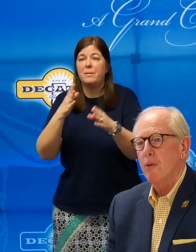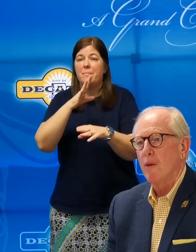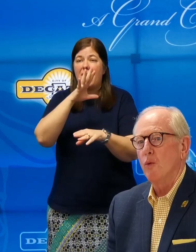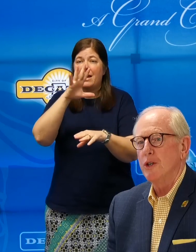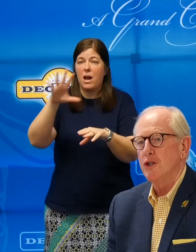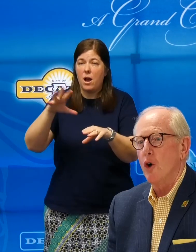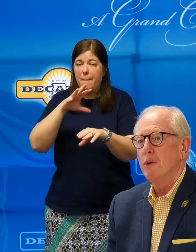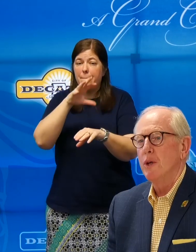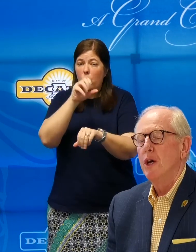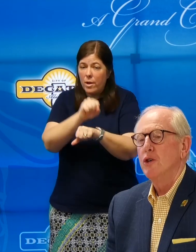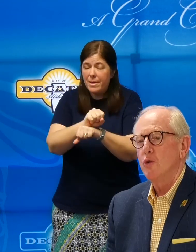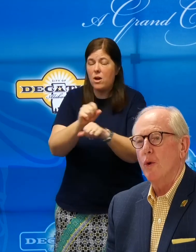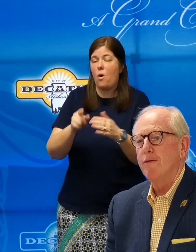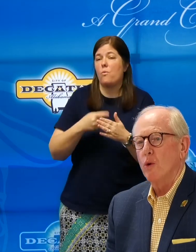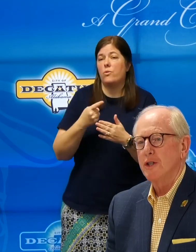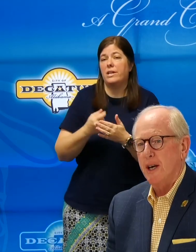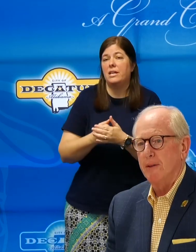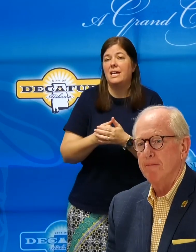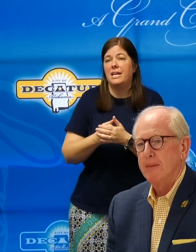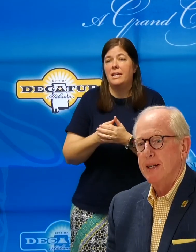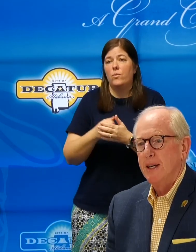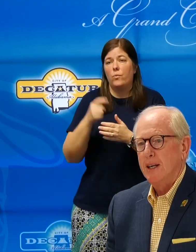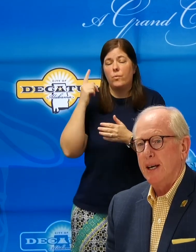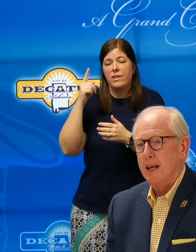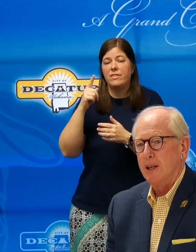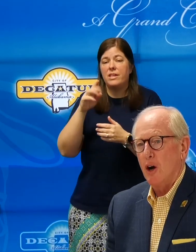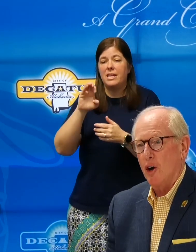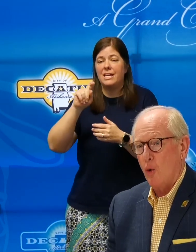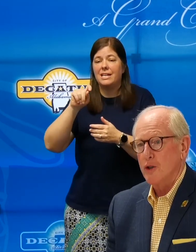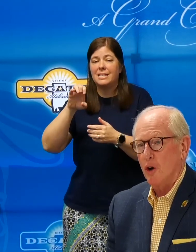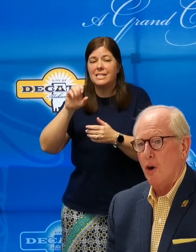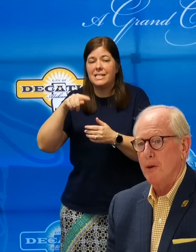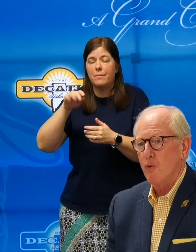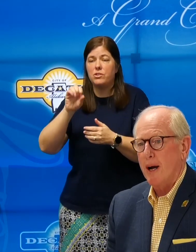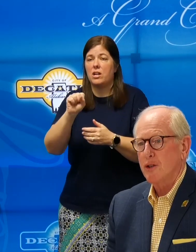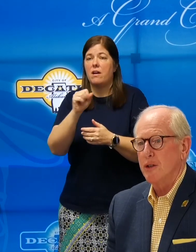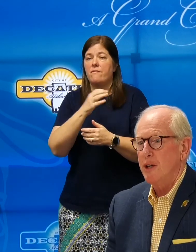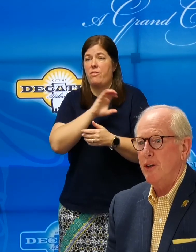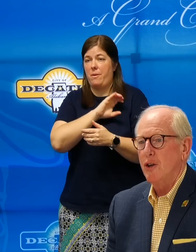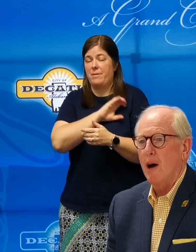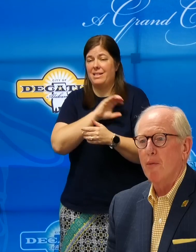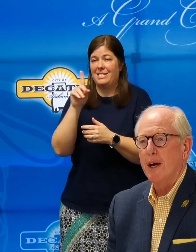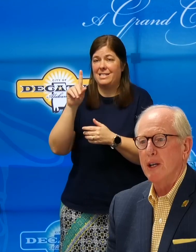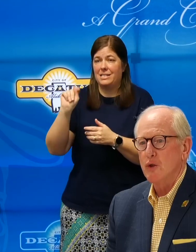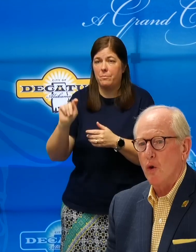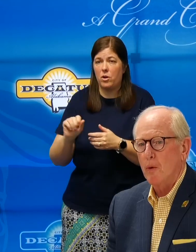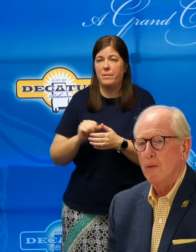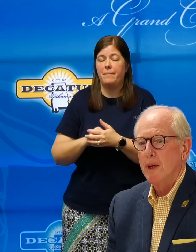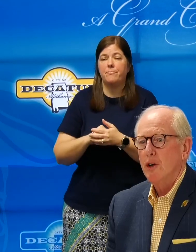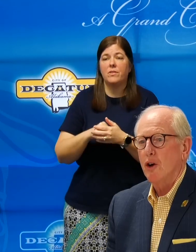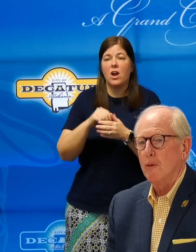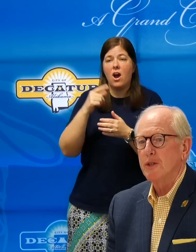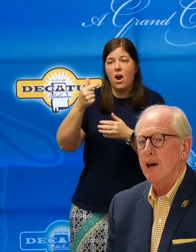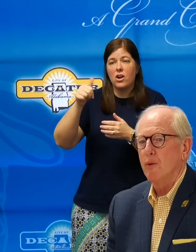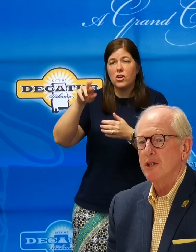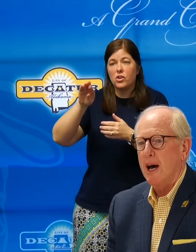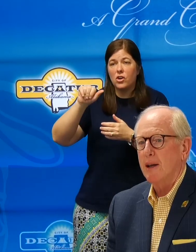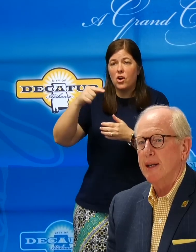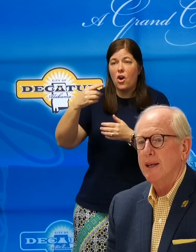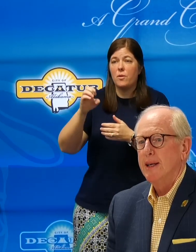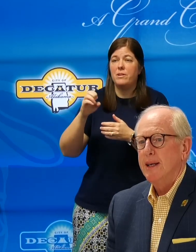Police Department, which is open 24/7. And of course, our garbage routes continue to operate as normal.